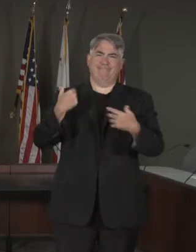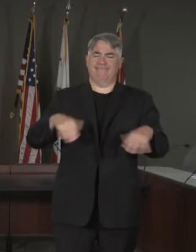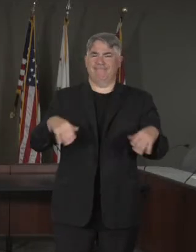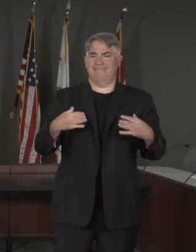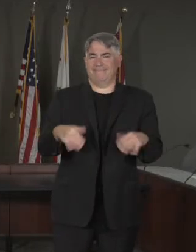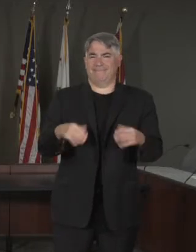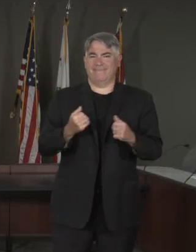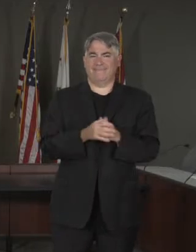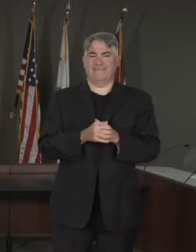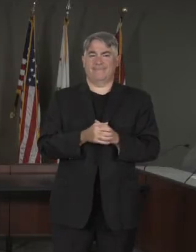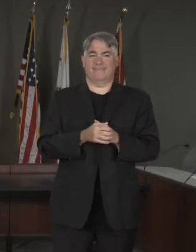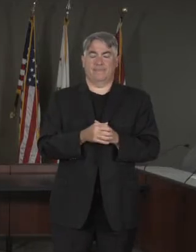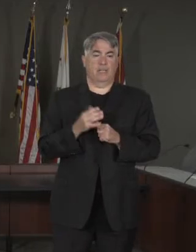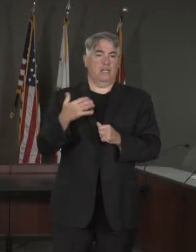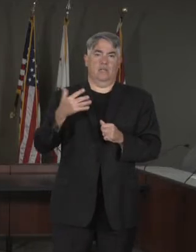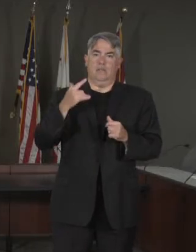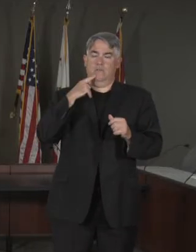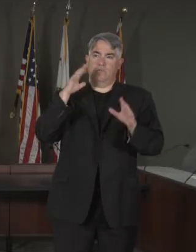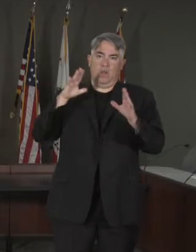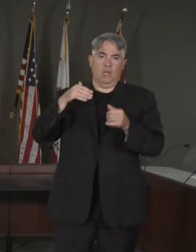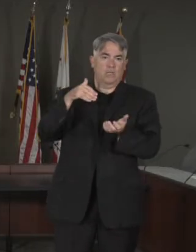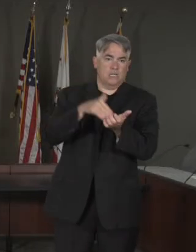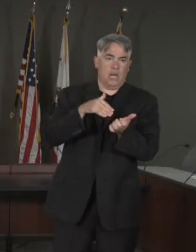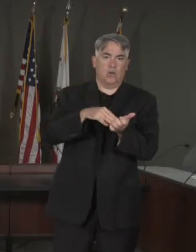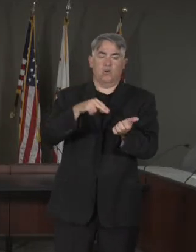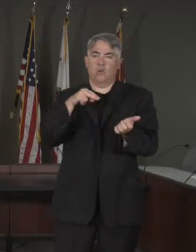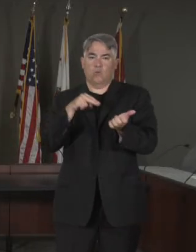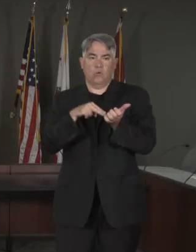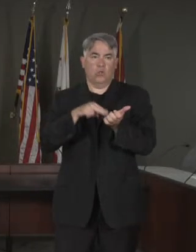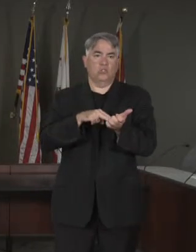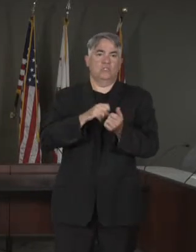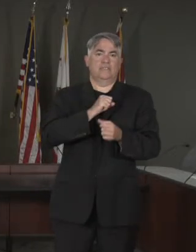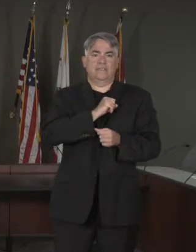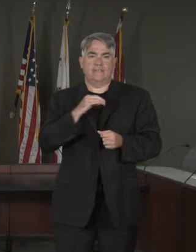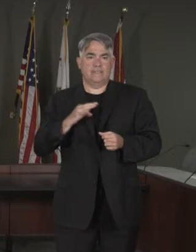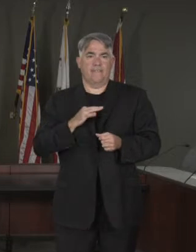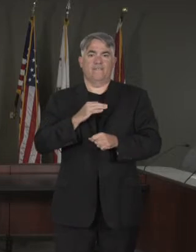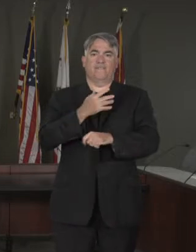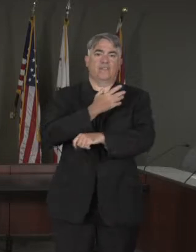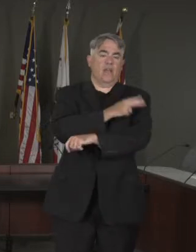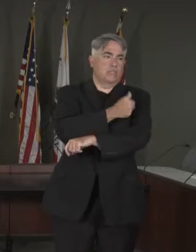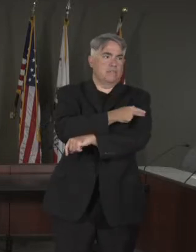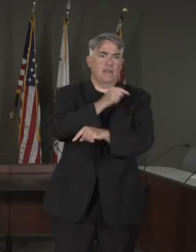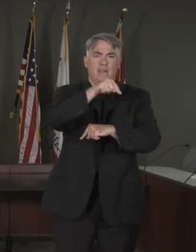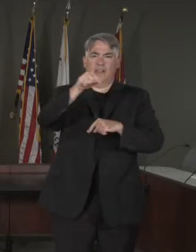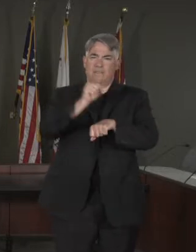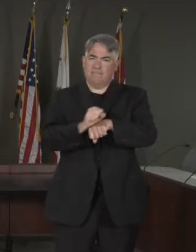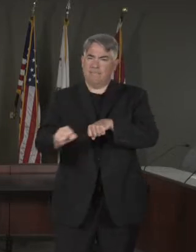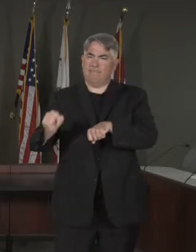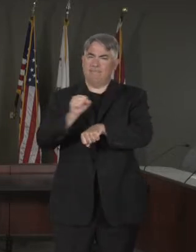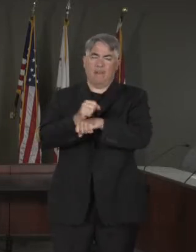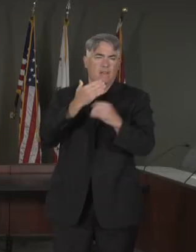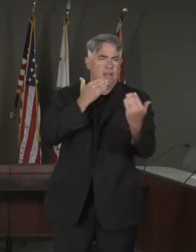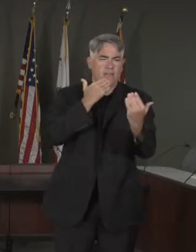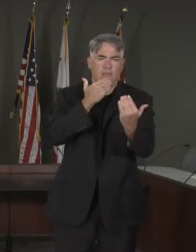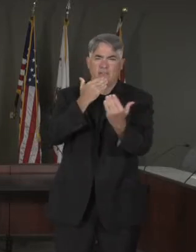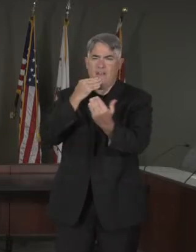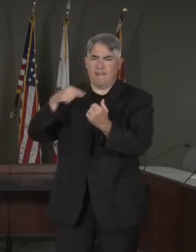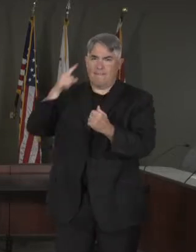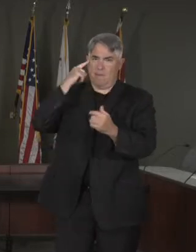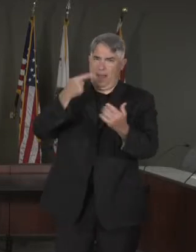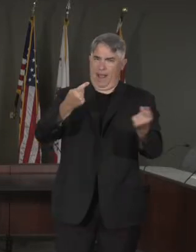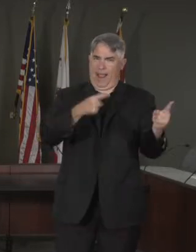system. And I want to take a moment to appreciate and thank all of the public health workers, the county workers,